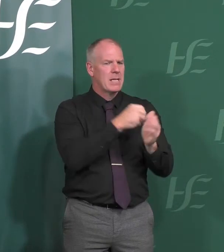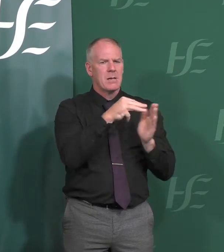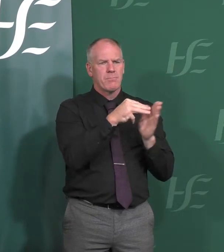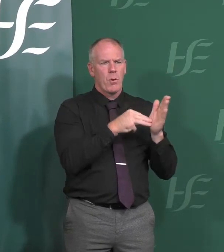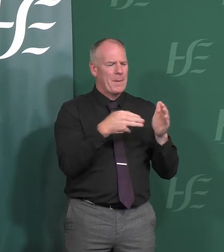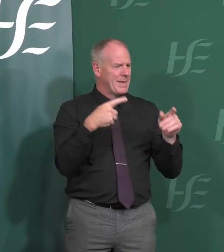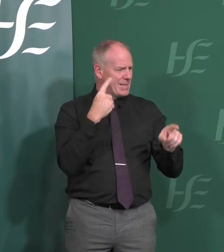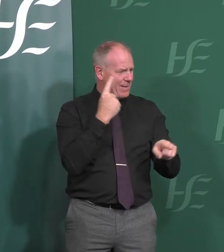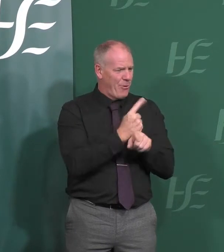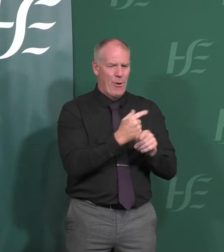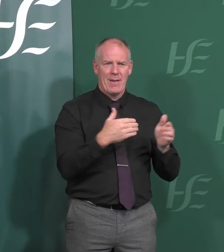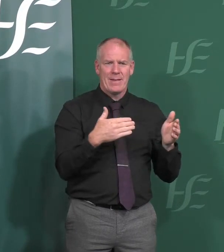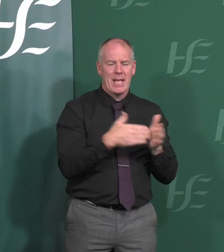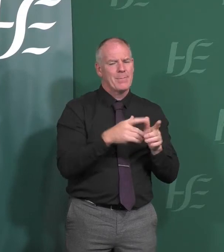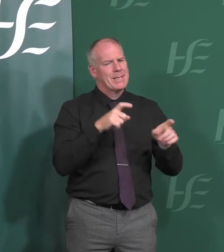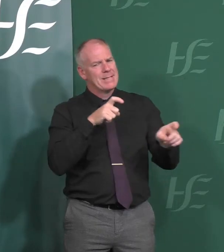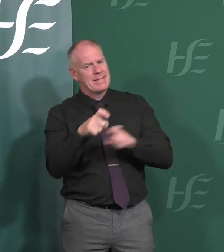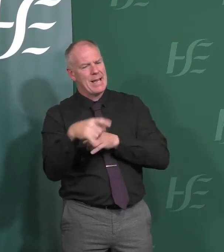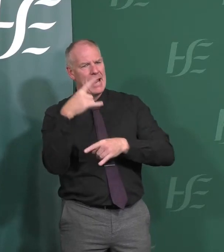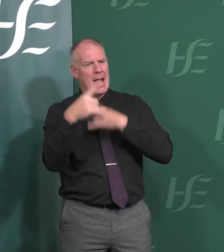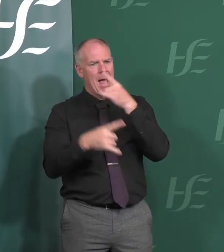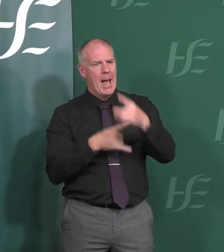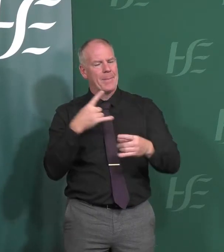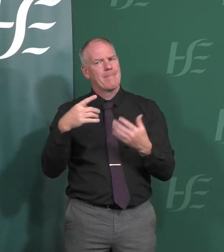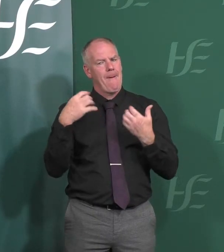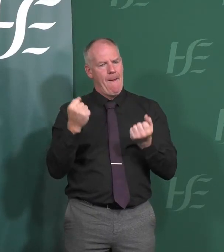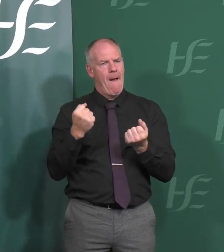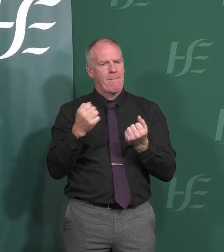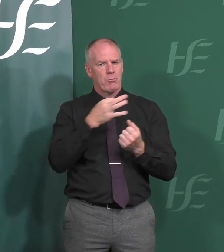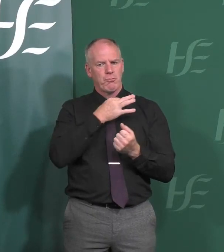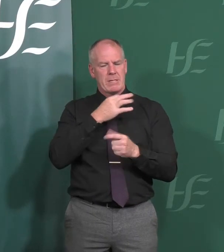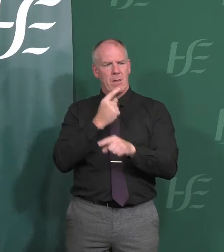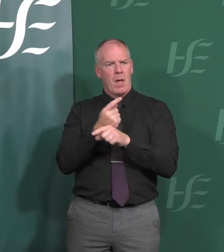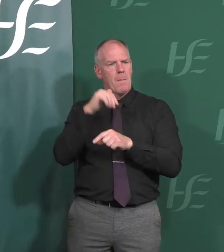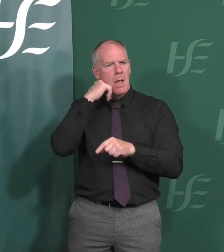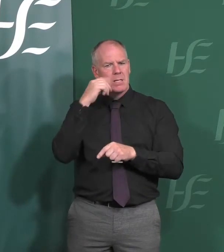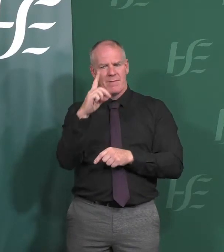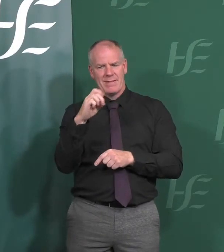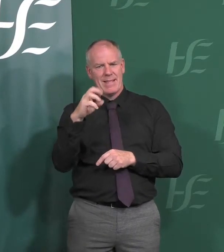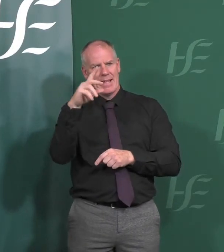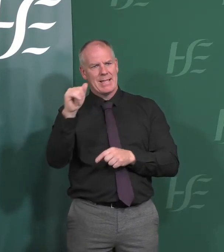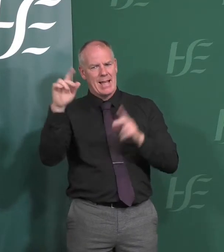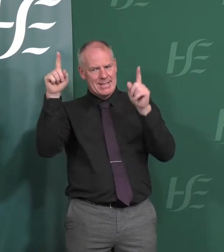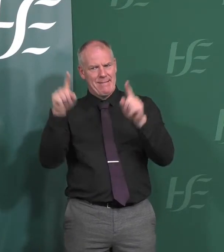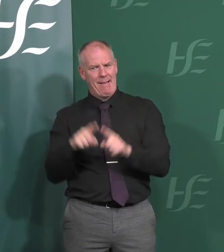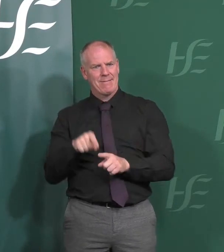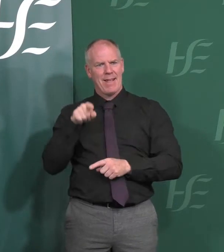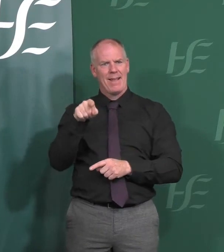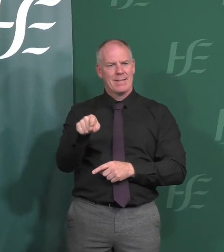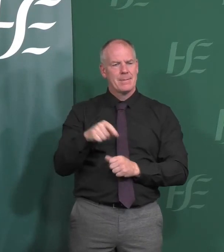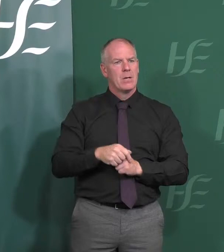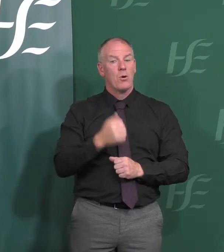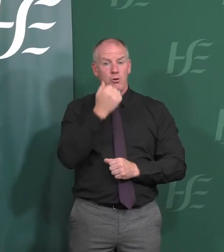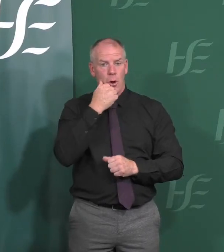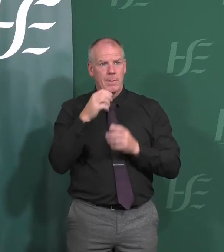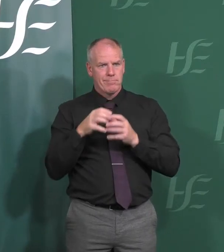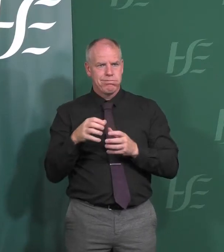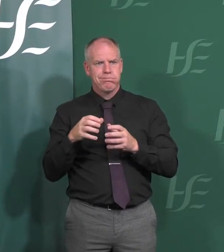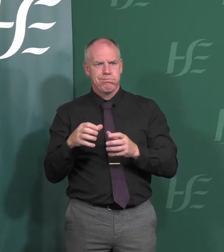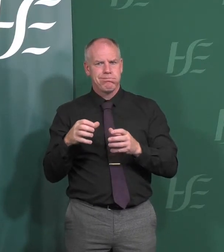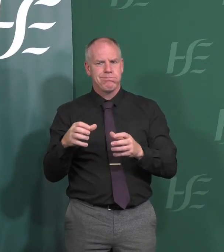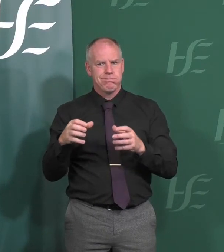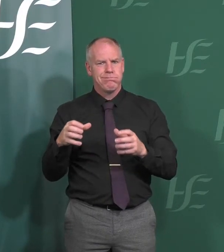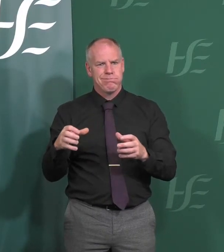programme, we're still in a period of sustained threat from the Delta variant and the virus itself. Case numbers are rising,